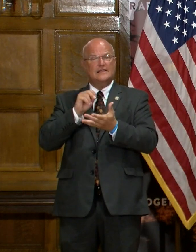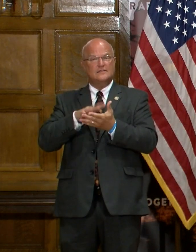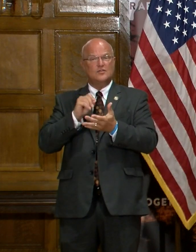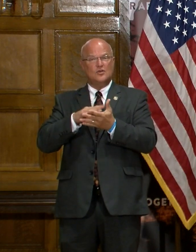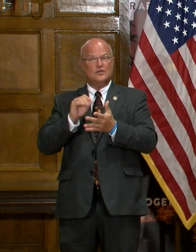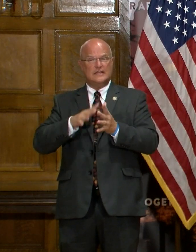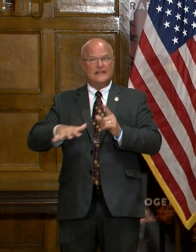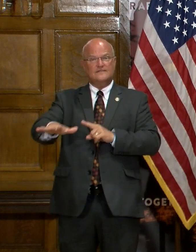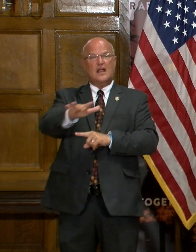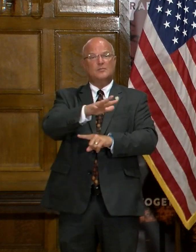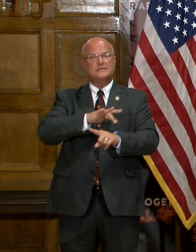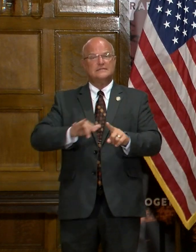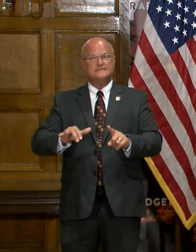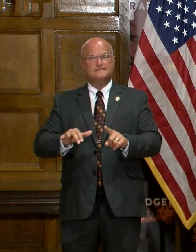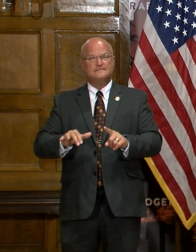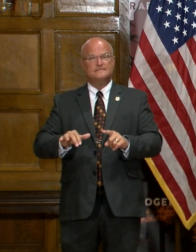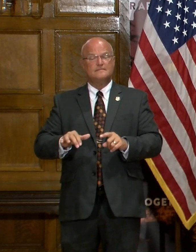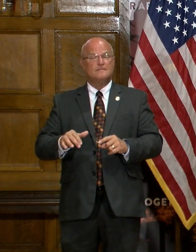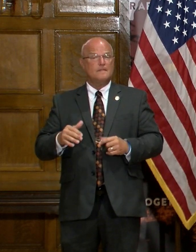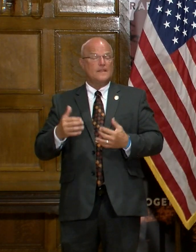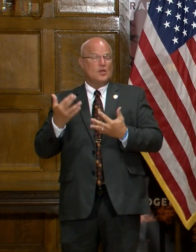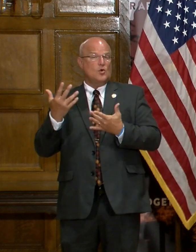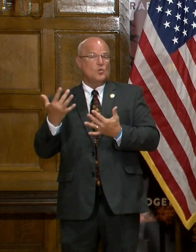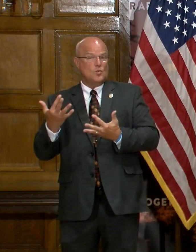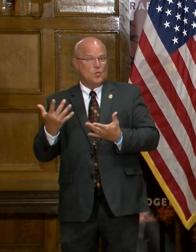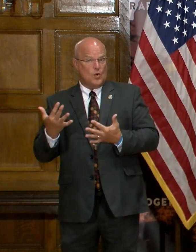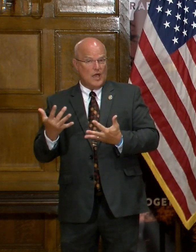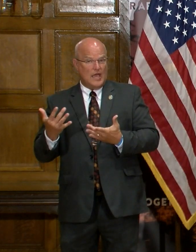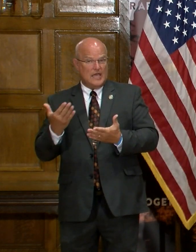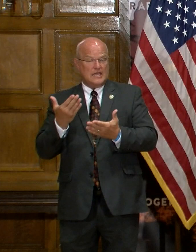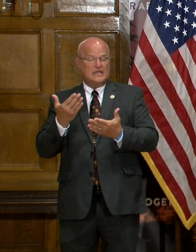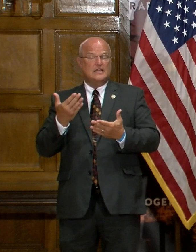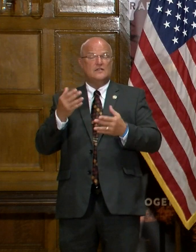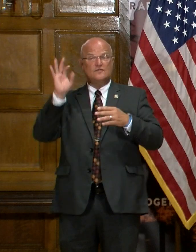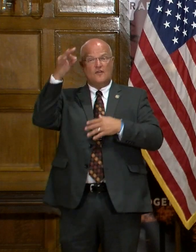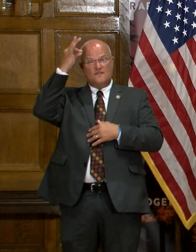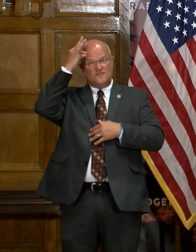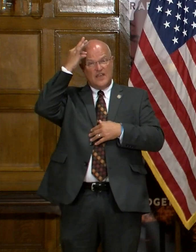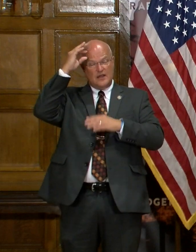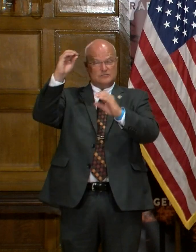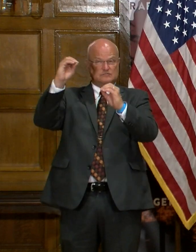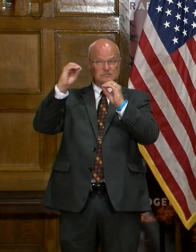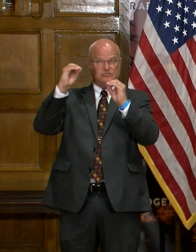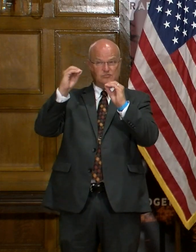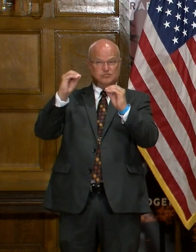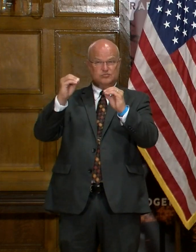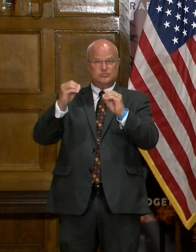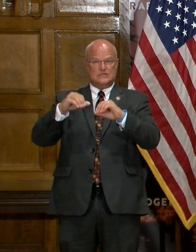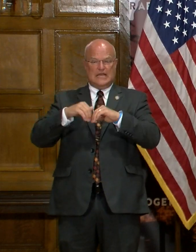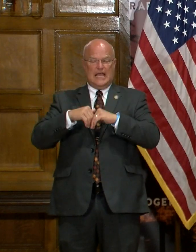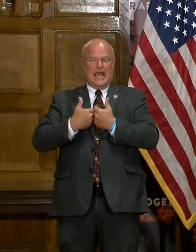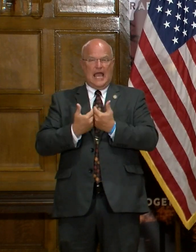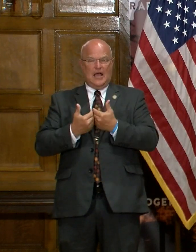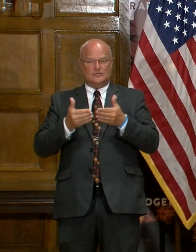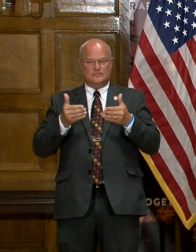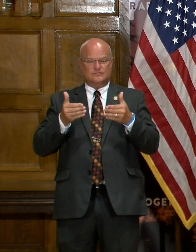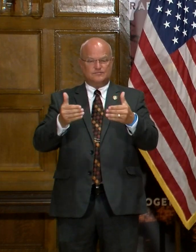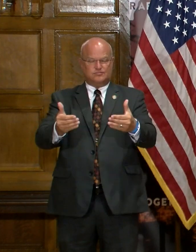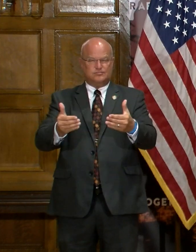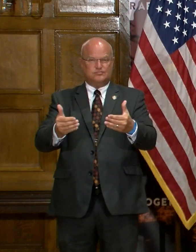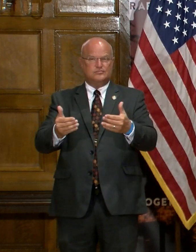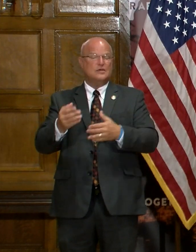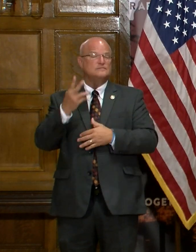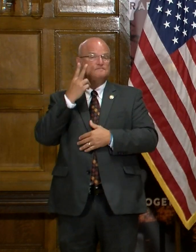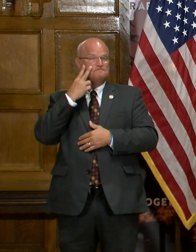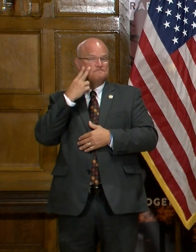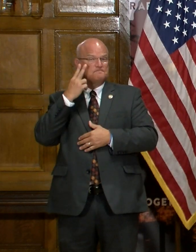environment. We're going to have to wait for federal instructions to learn more about how this needs to proceed, and so time will